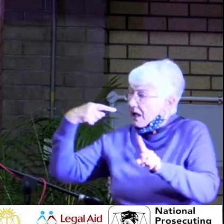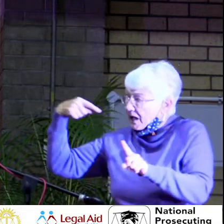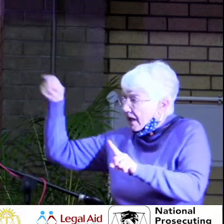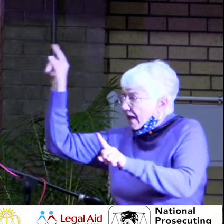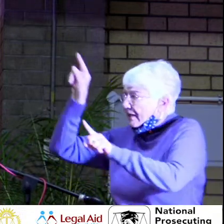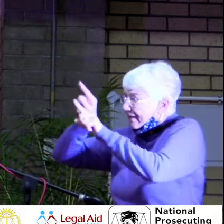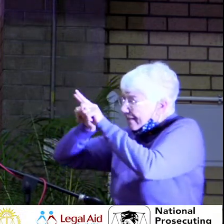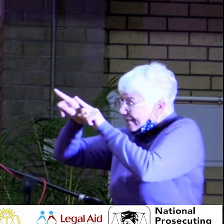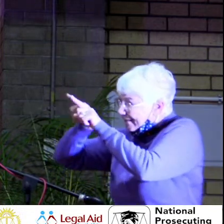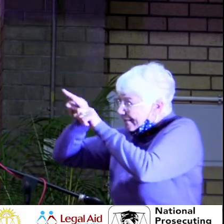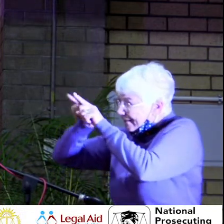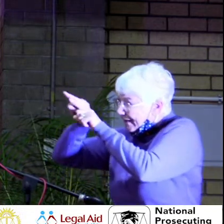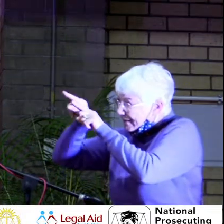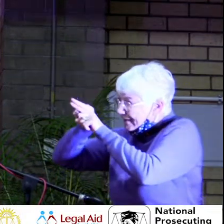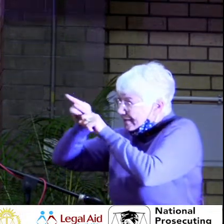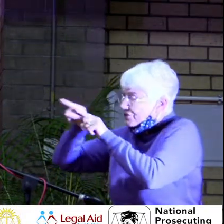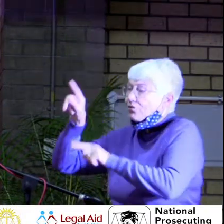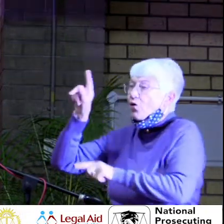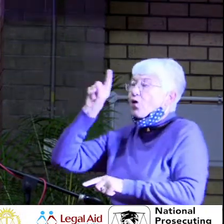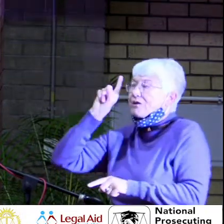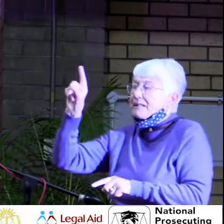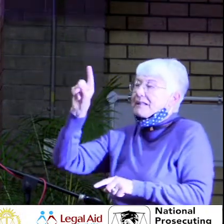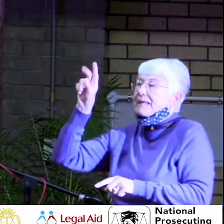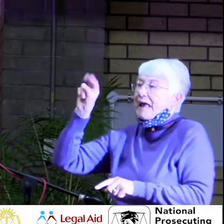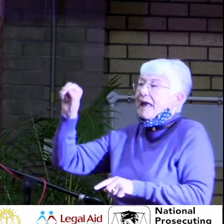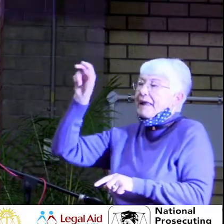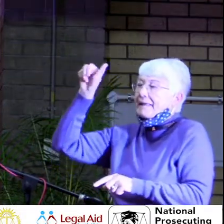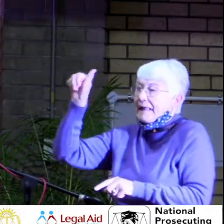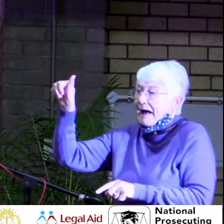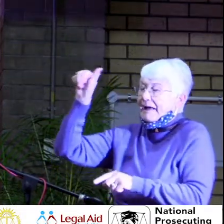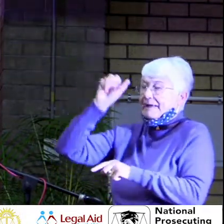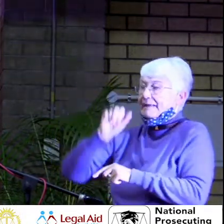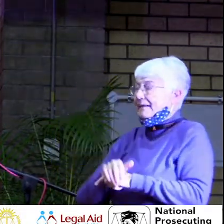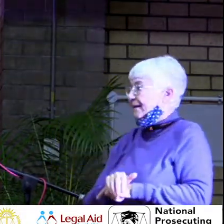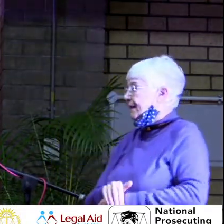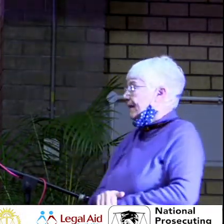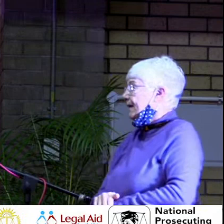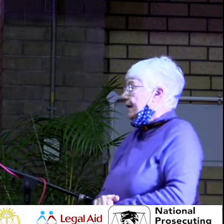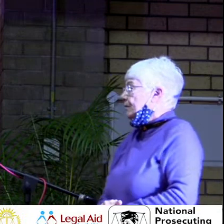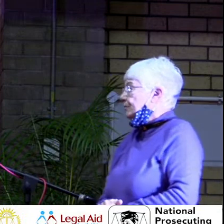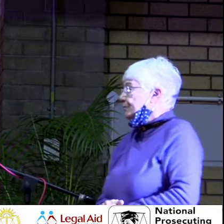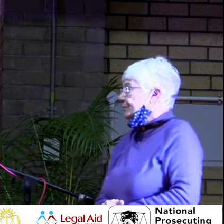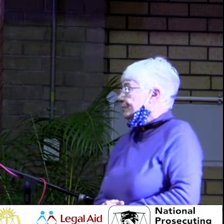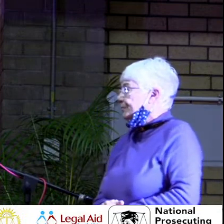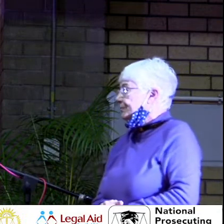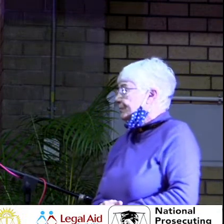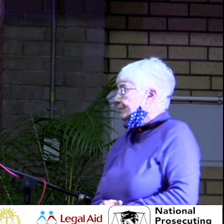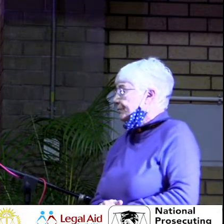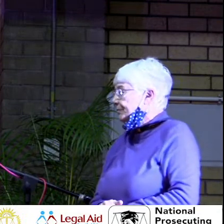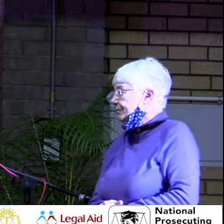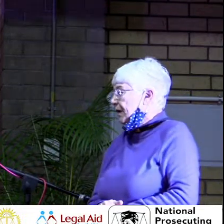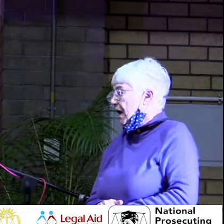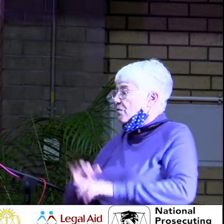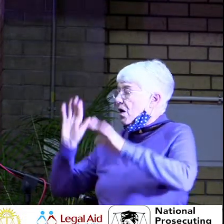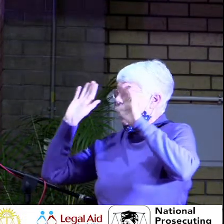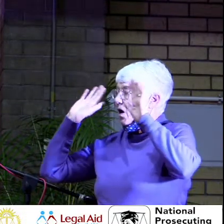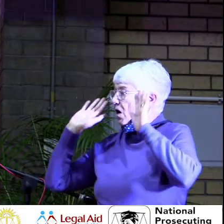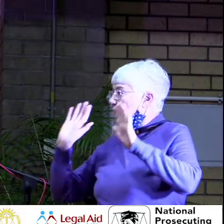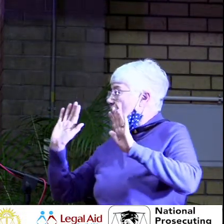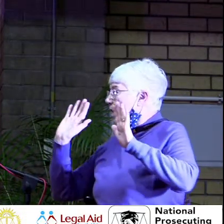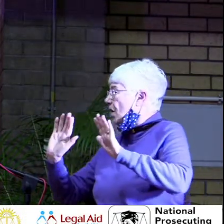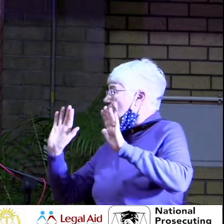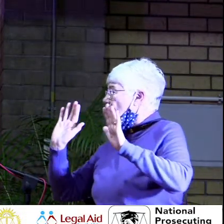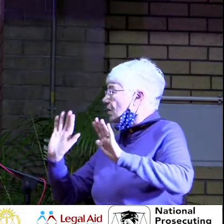our conviction rate, 7%, 8%, I'm not sure. At our